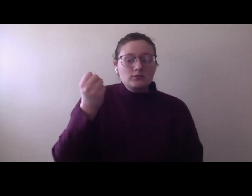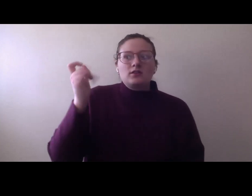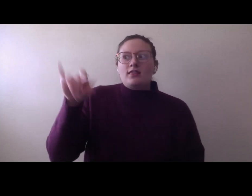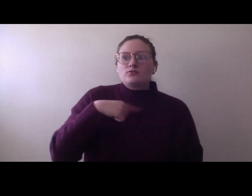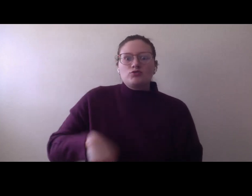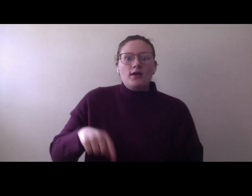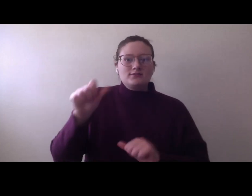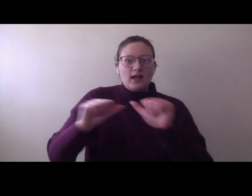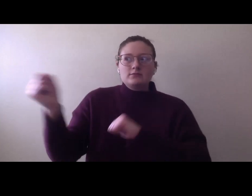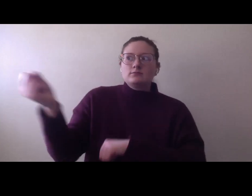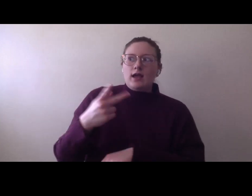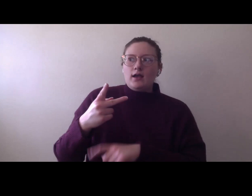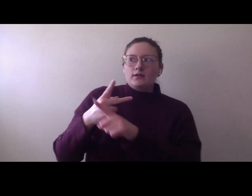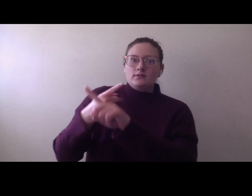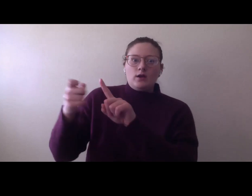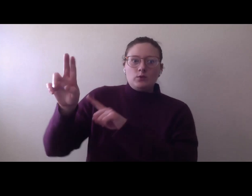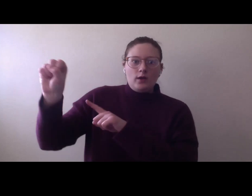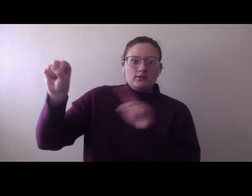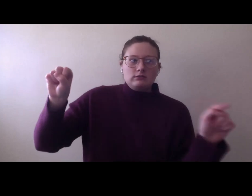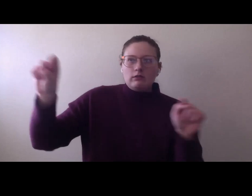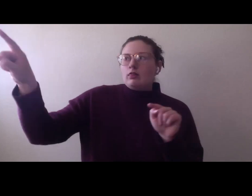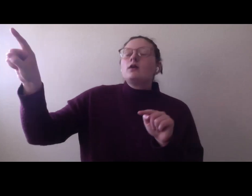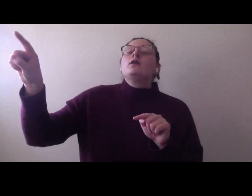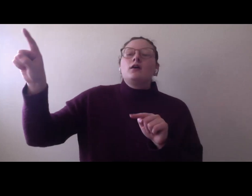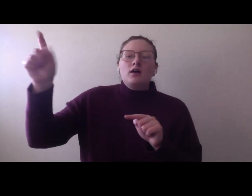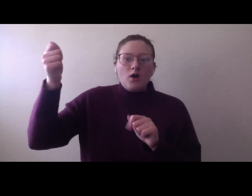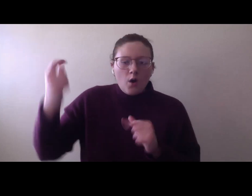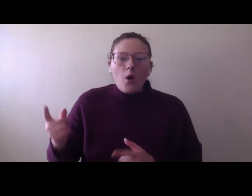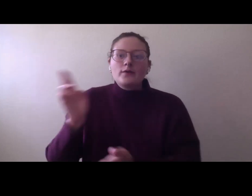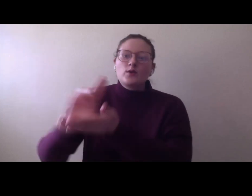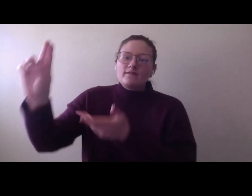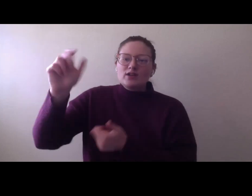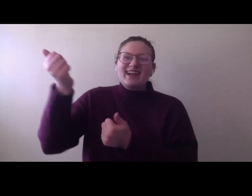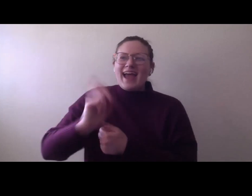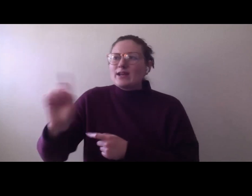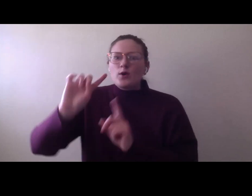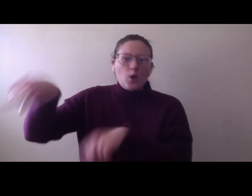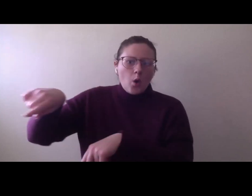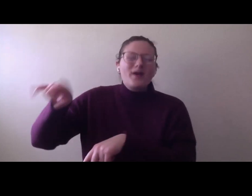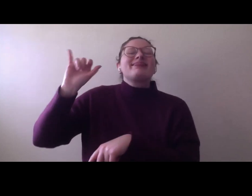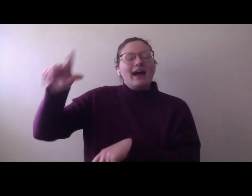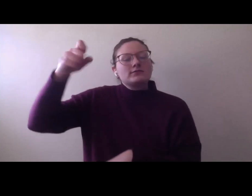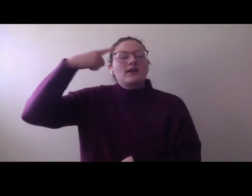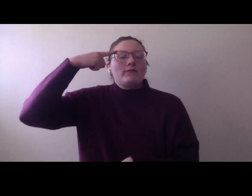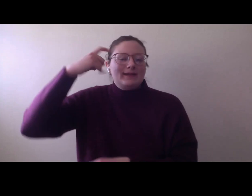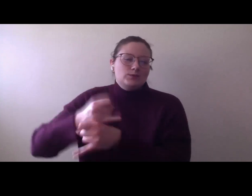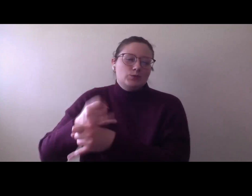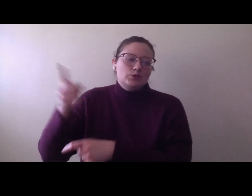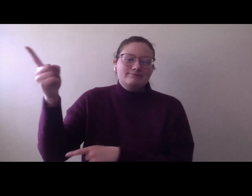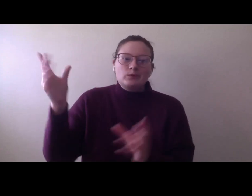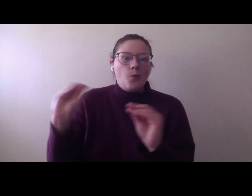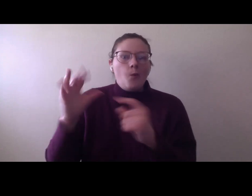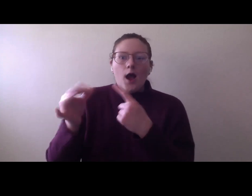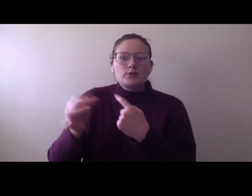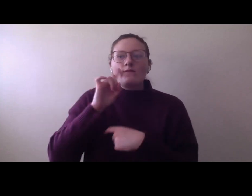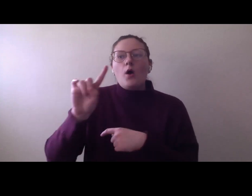who returned from the US, every university, every place of employment was a government institution. So you had no option of going